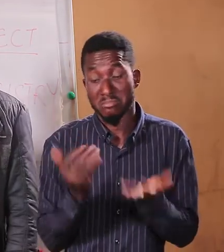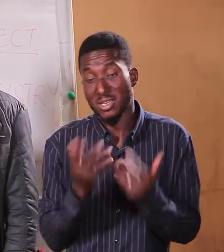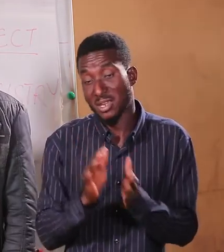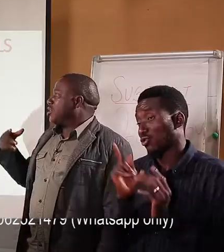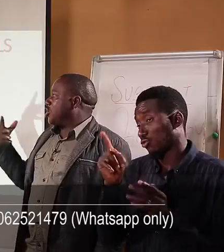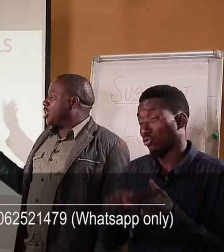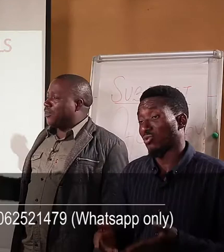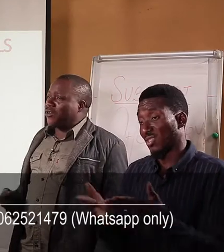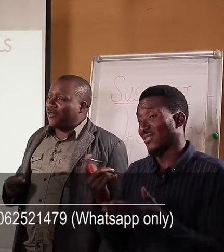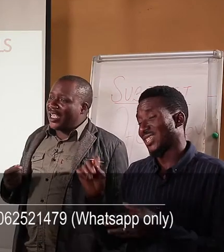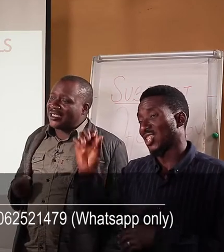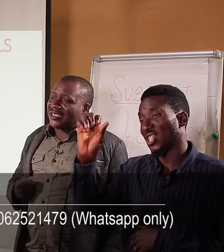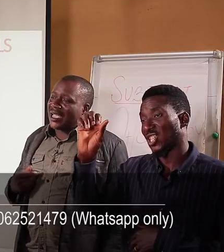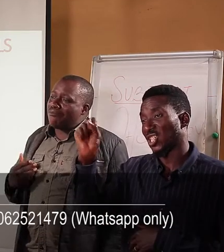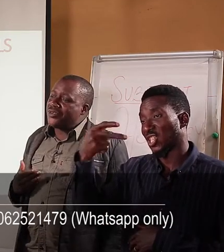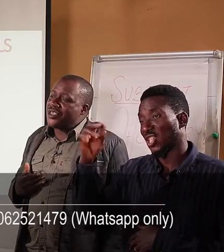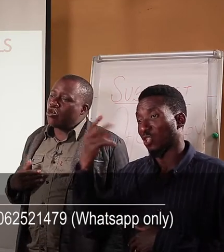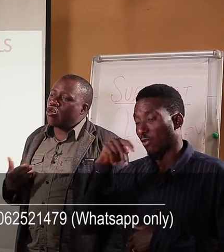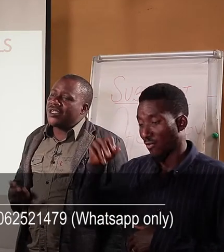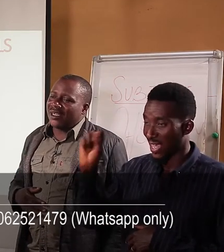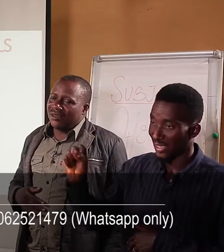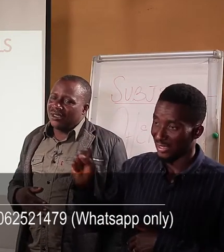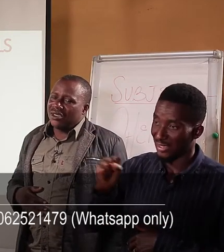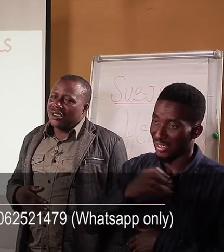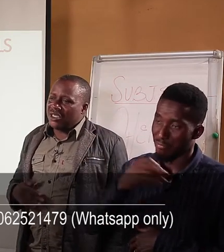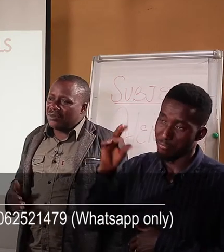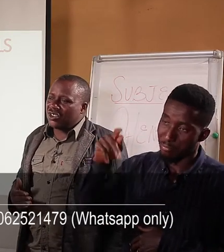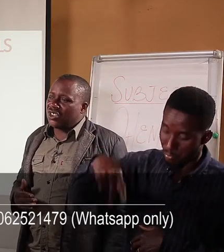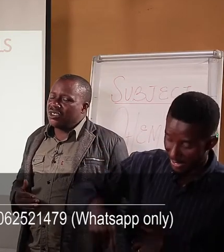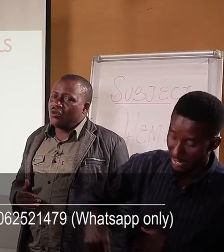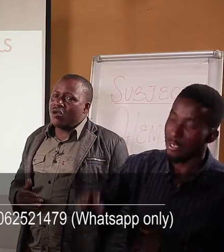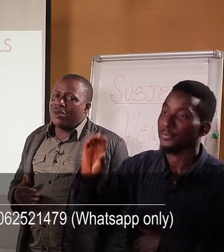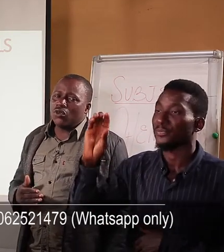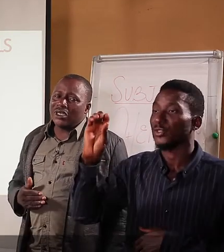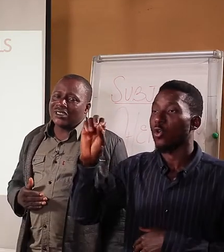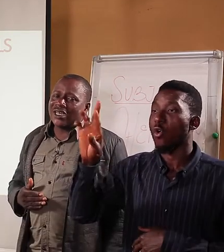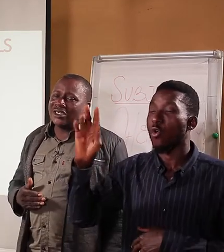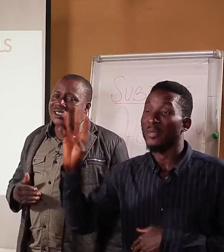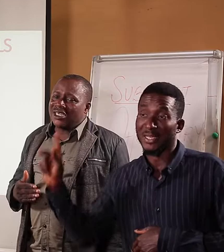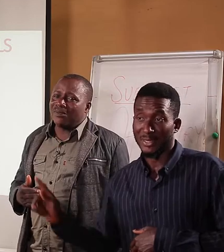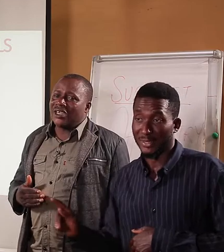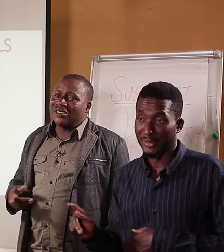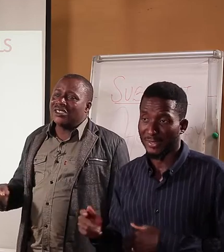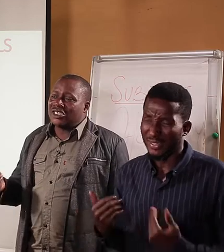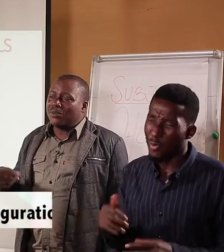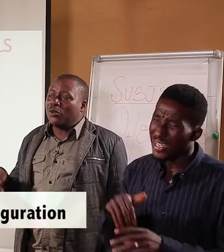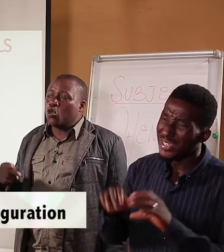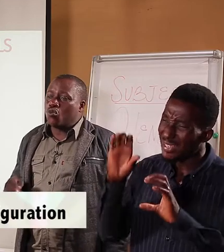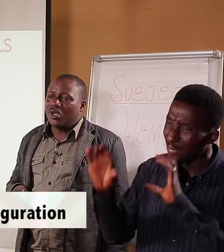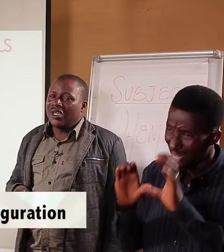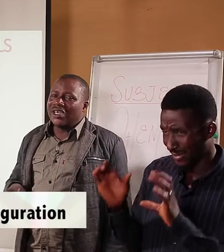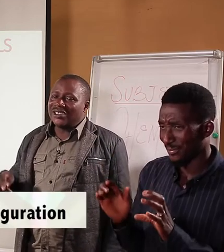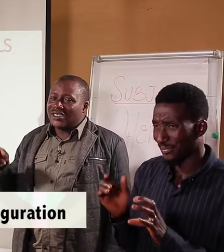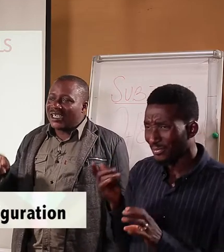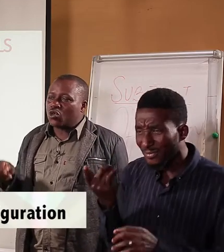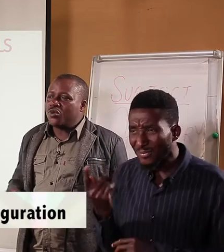give the shape of s and p orbital. In chemistry, we are made to understand that the shape, that is the shape of the